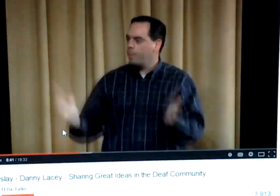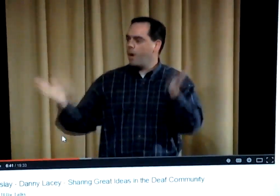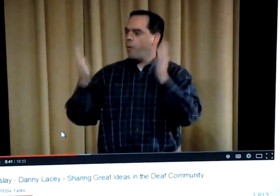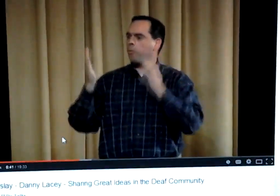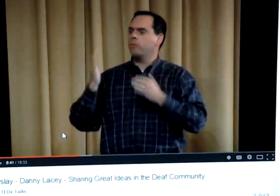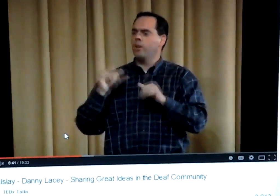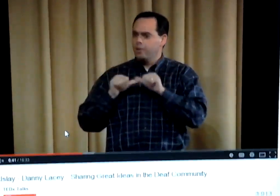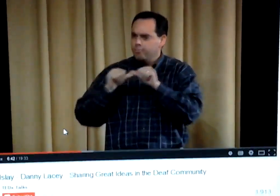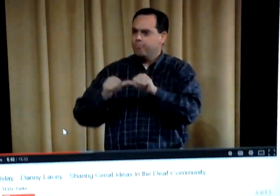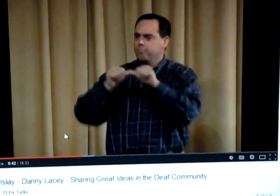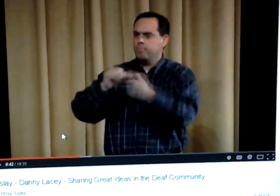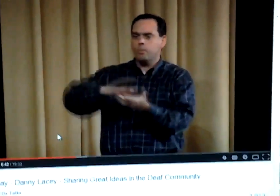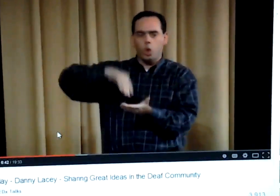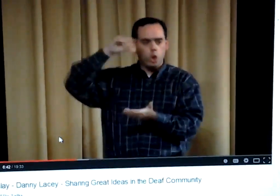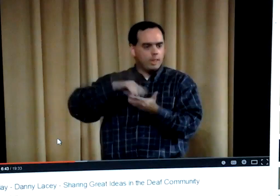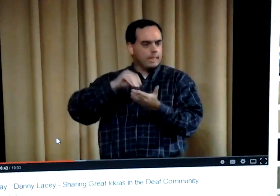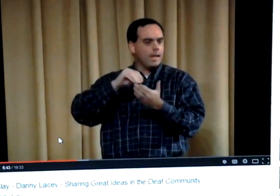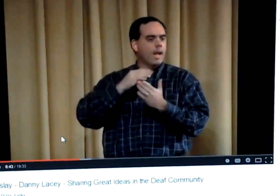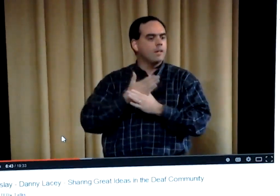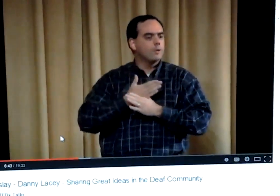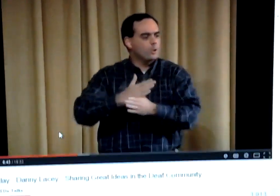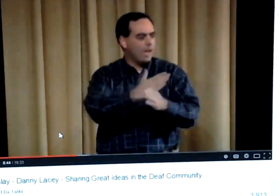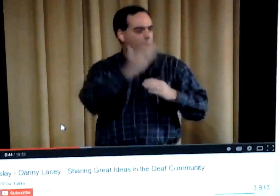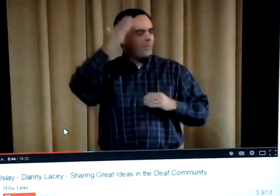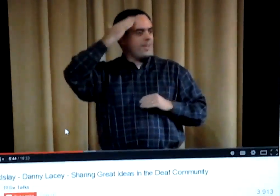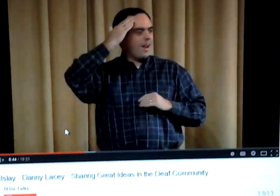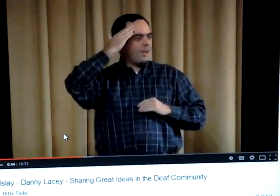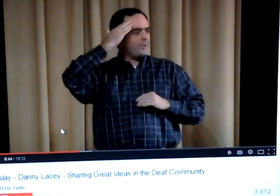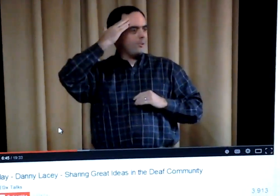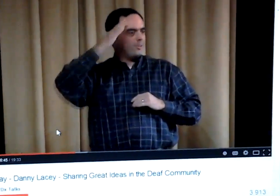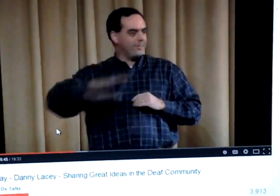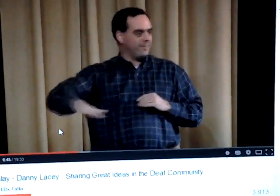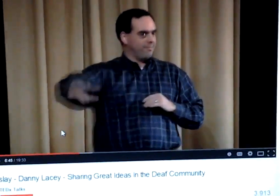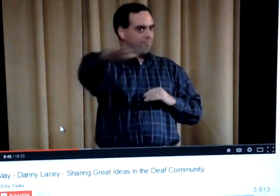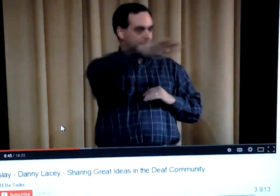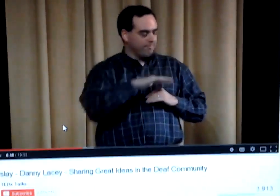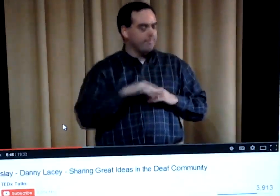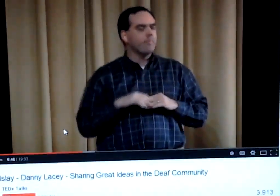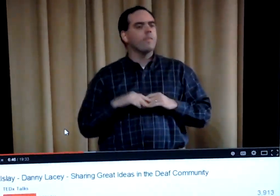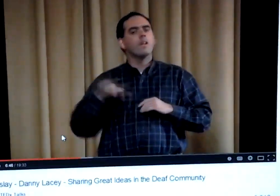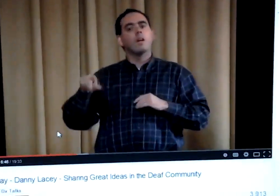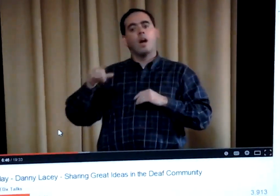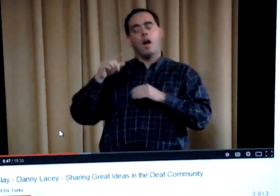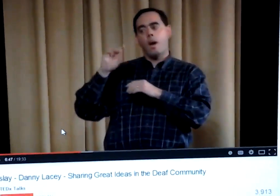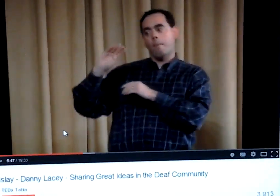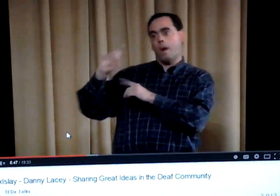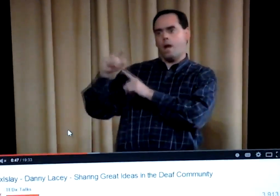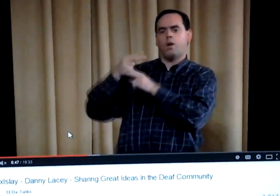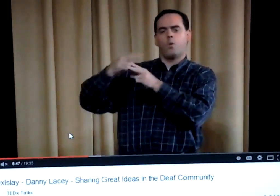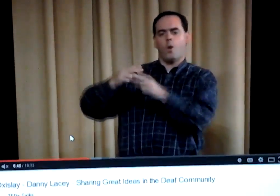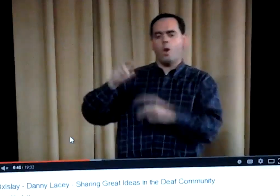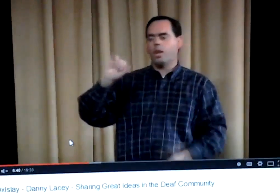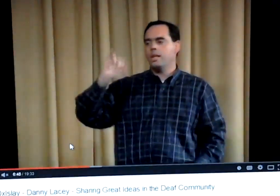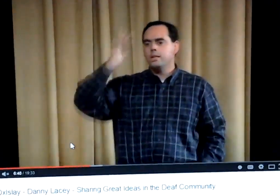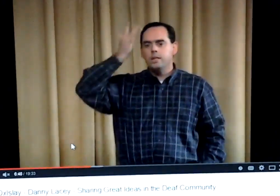a story from the community and encourage you to continue learning and sharing your knowledge around